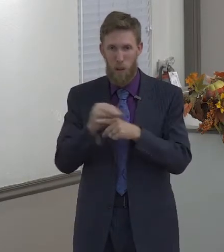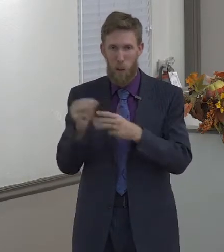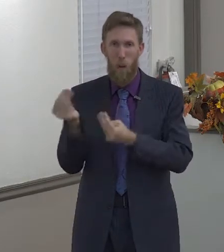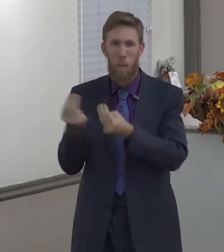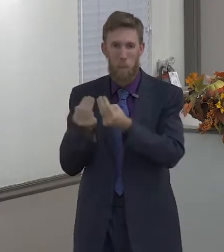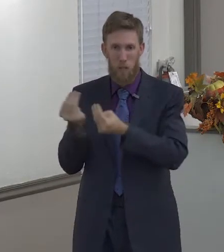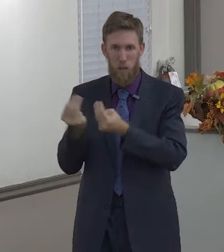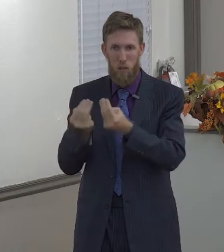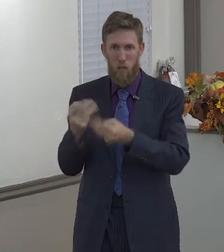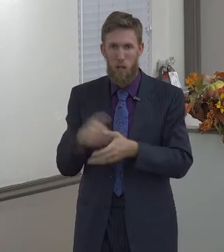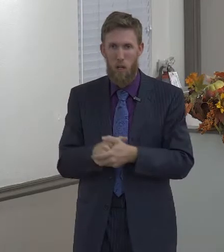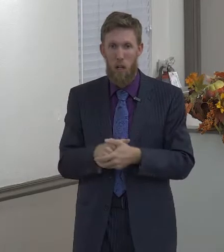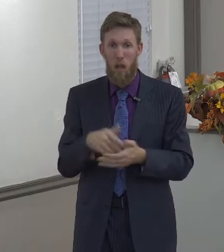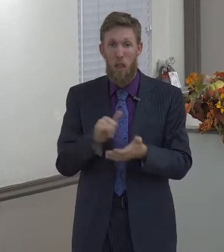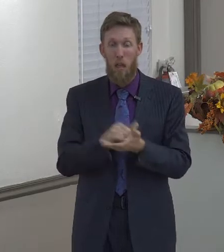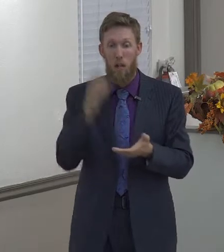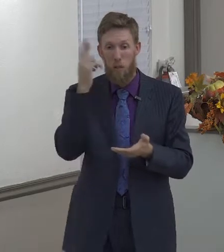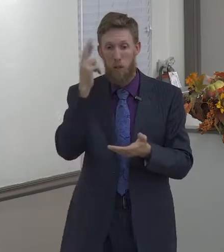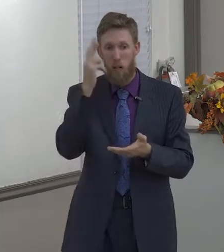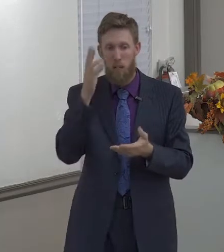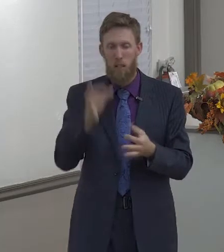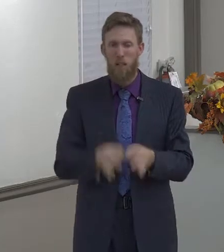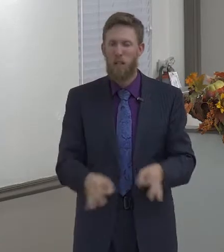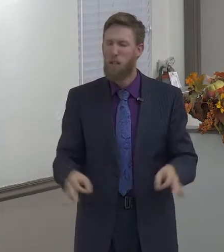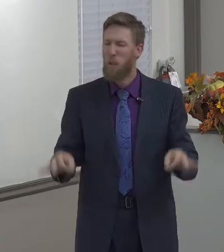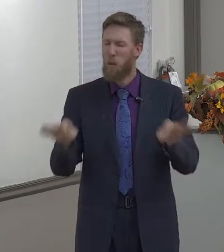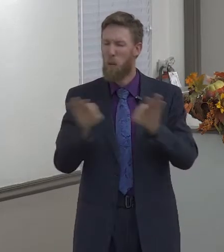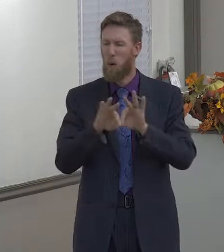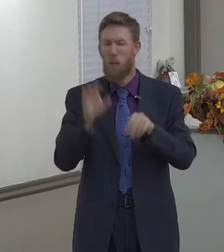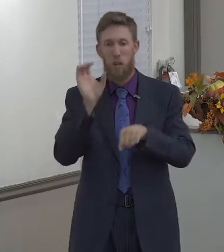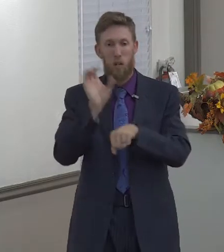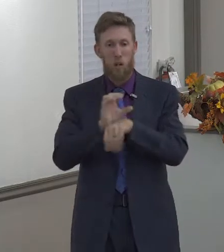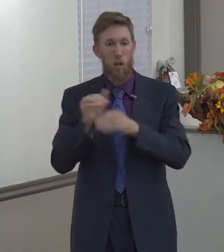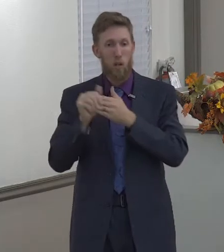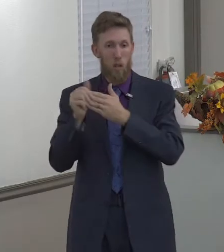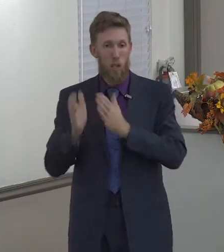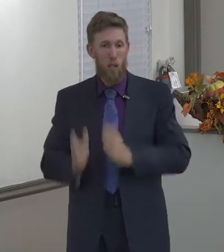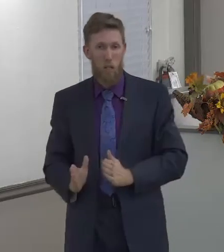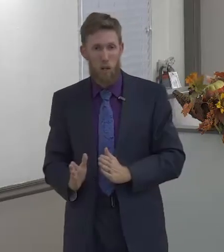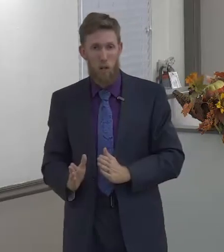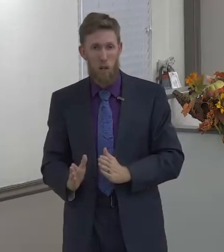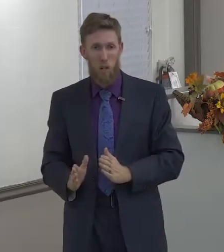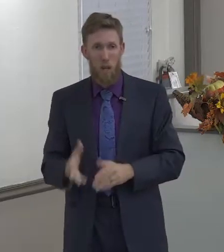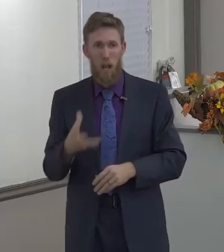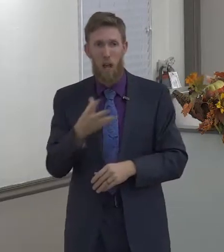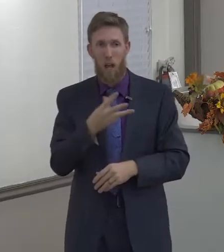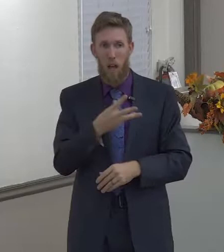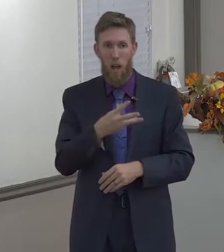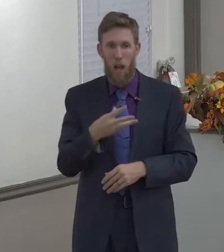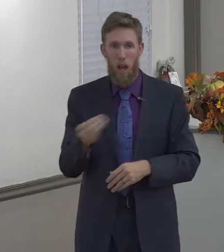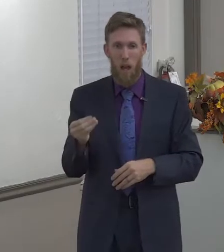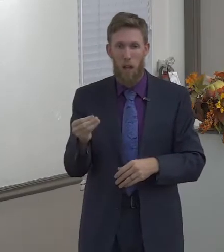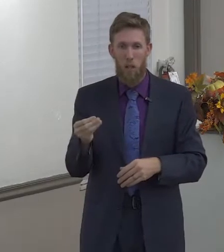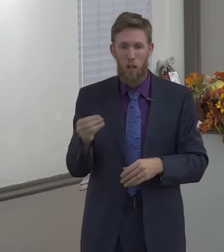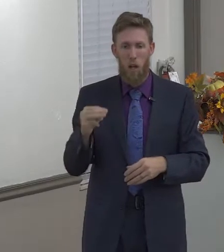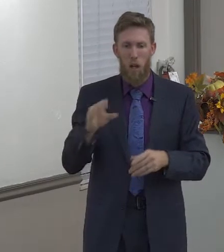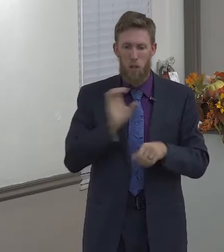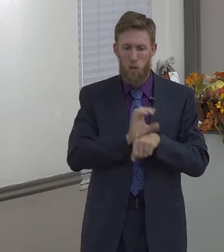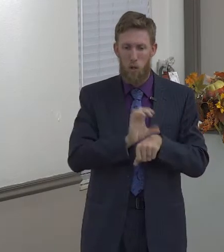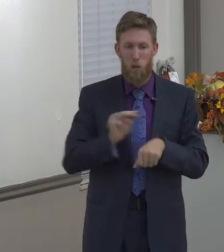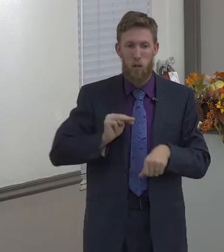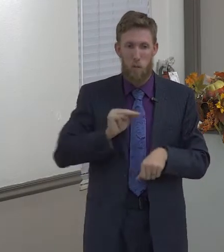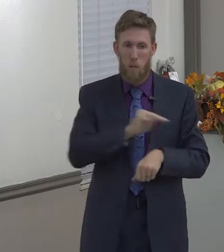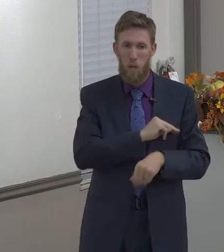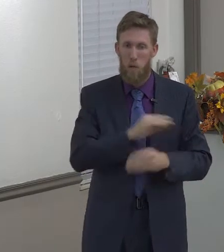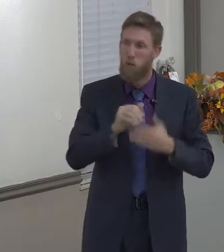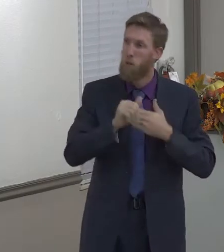Holy Spirit of God, because He is the one that is going to direct, and He is the one that's going to make it all work together. Then